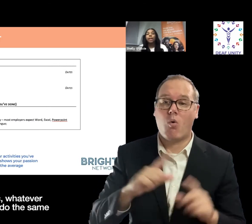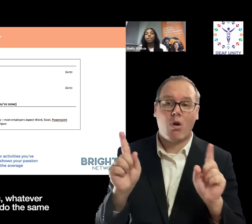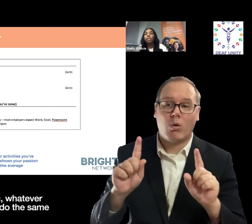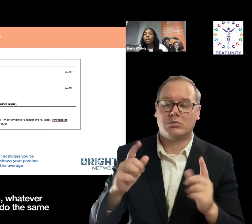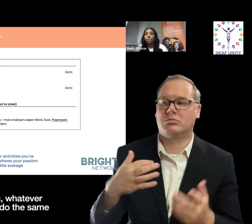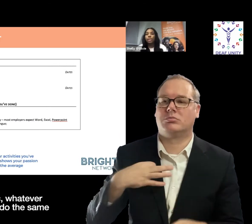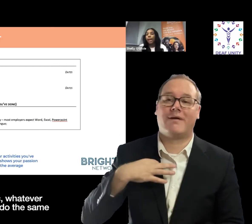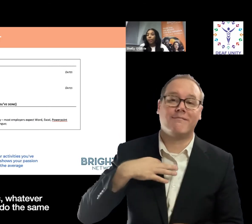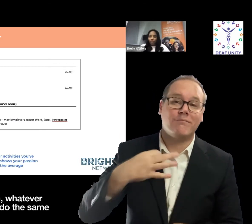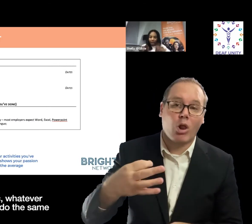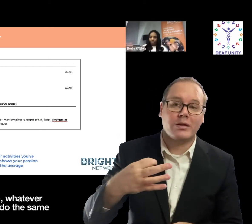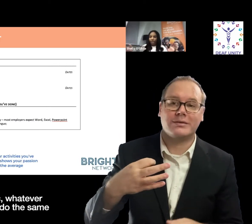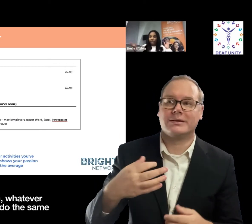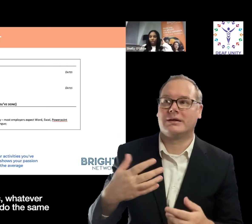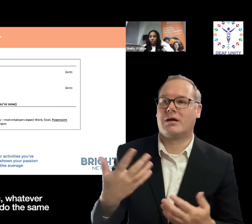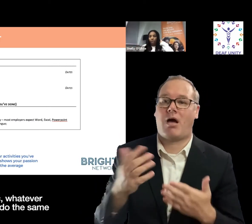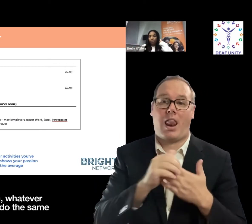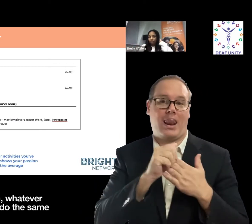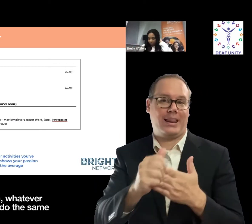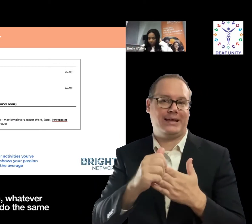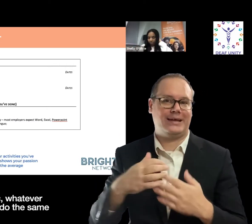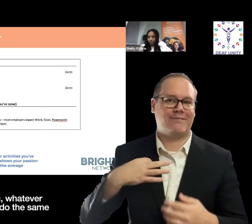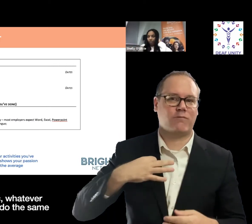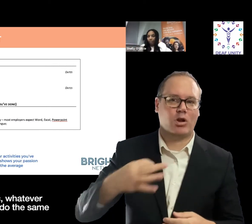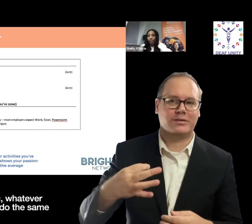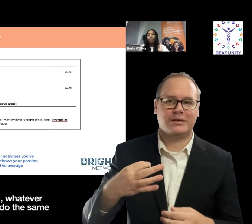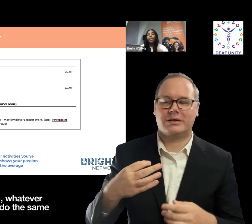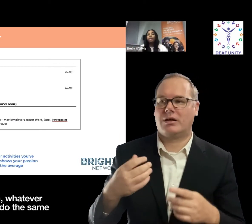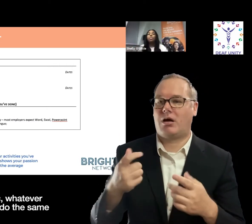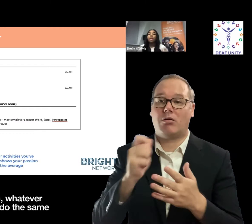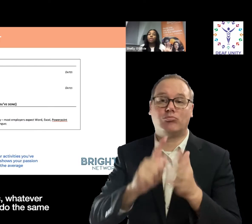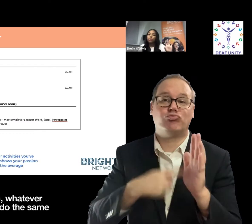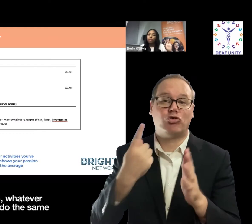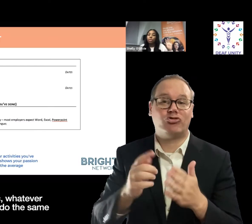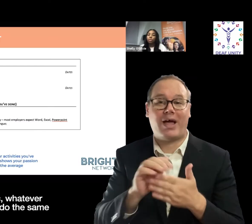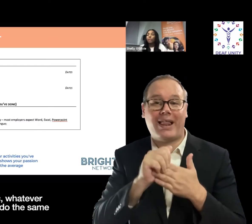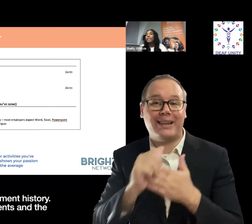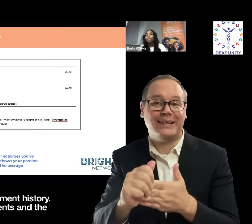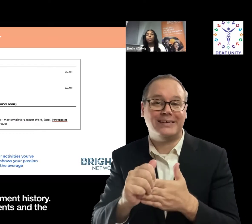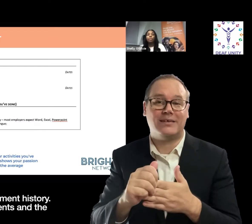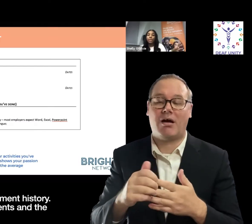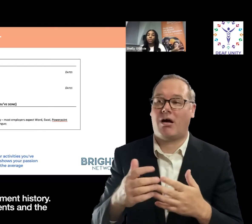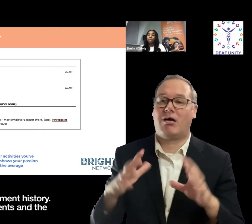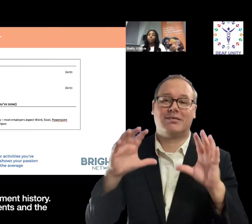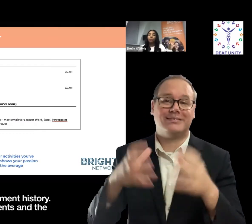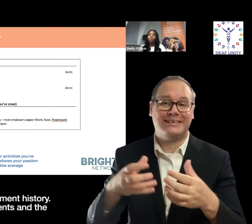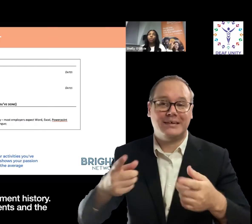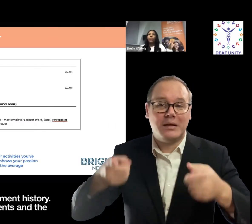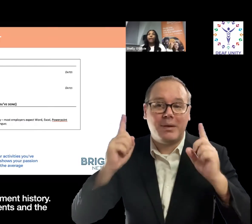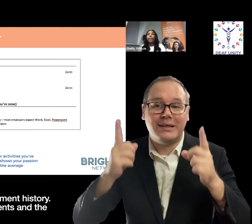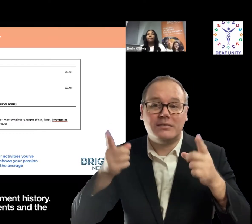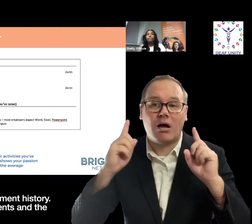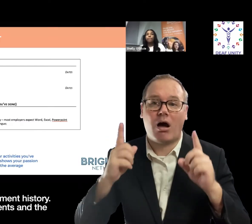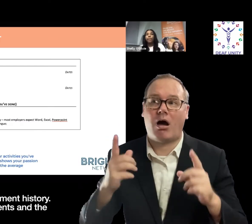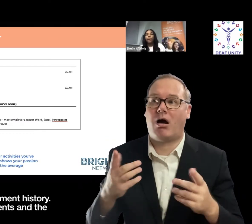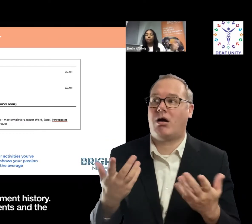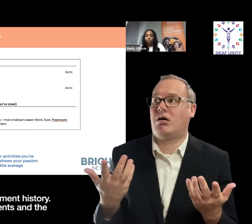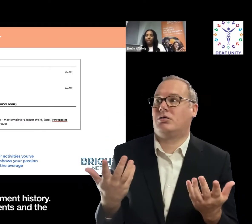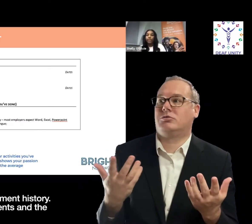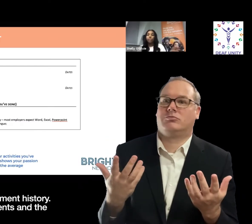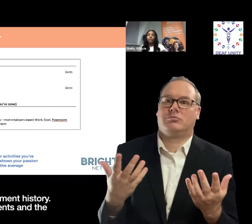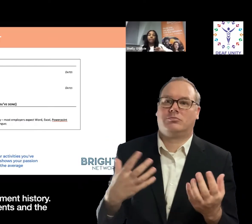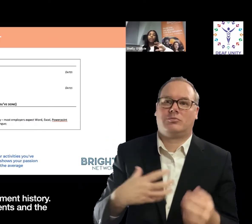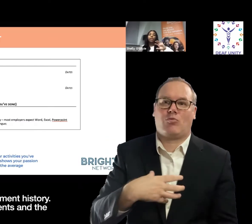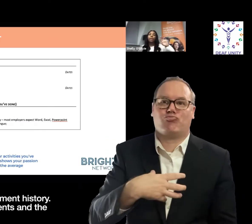president, social sec, whatever it is you are. And then you want to do the same format as you did with your